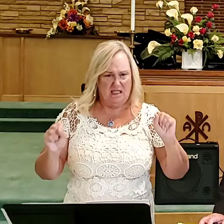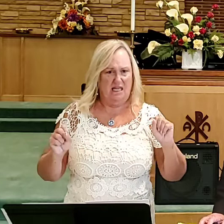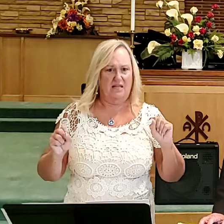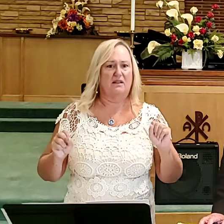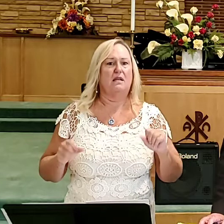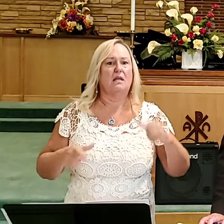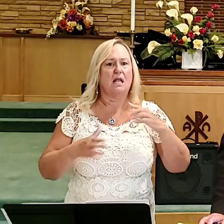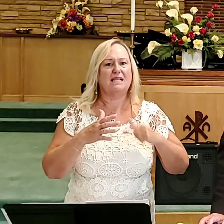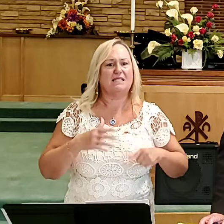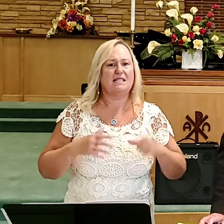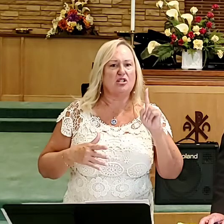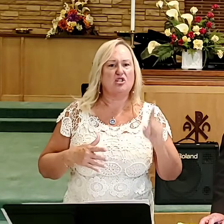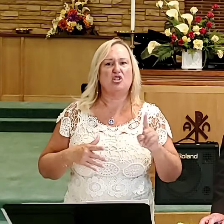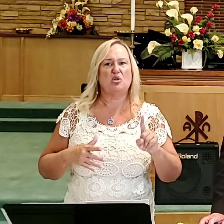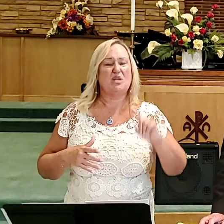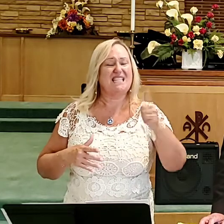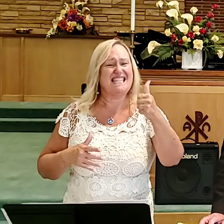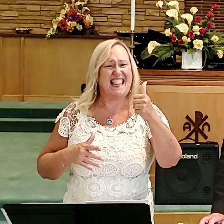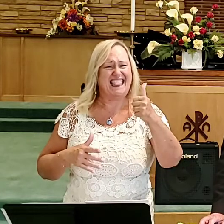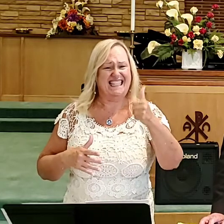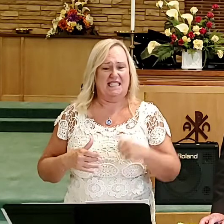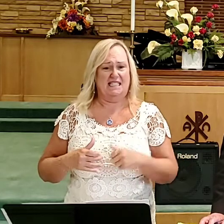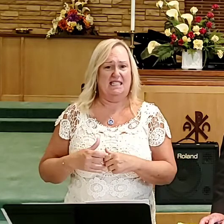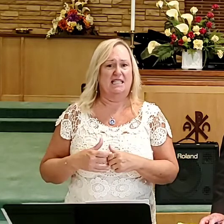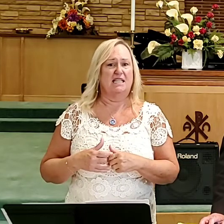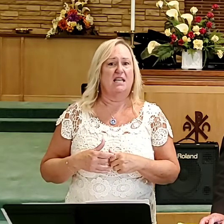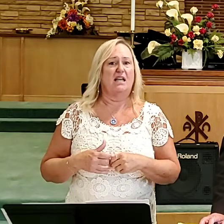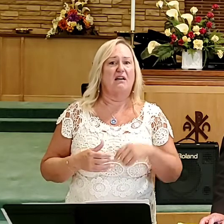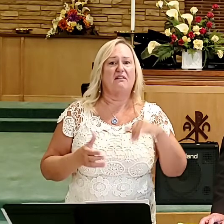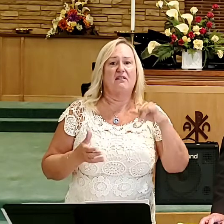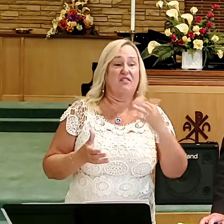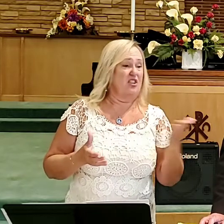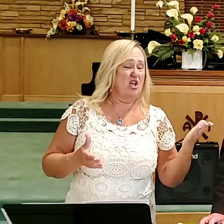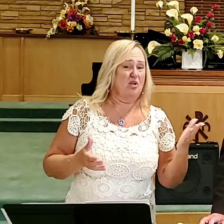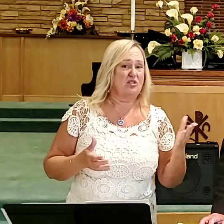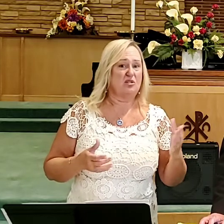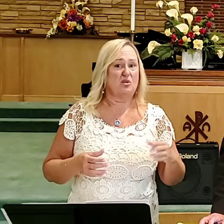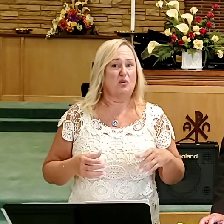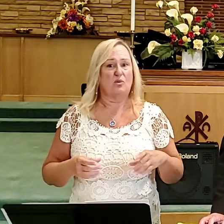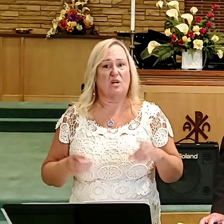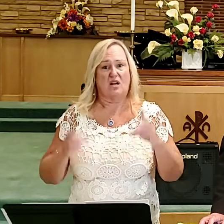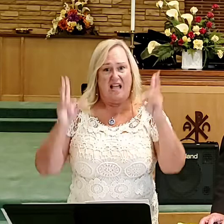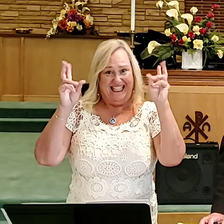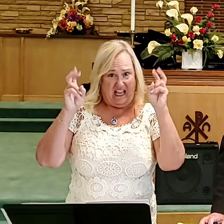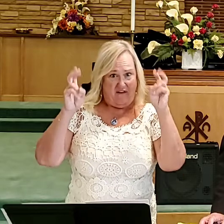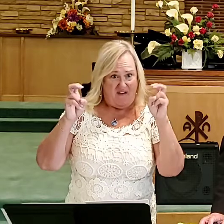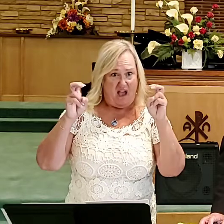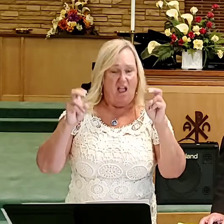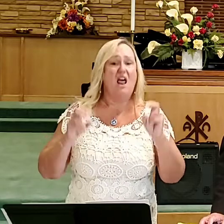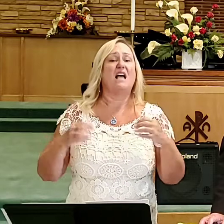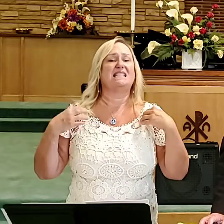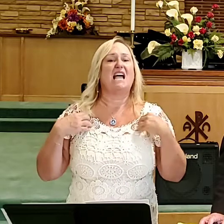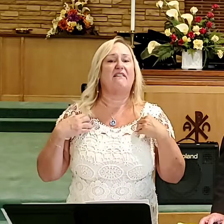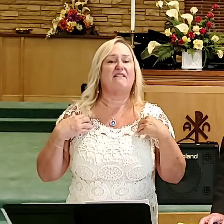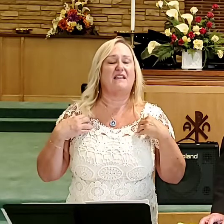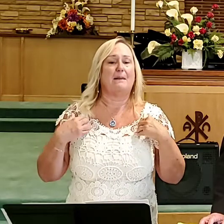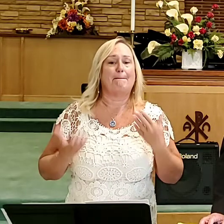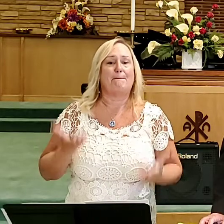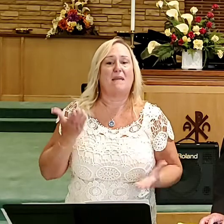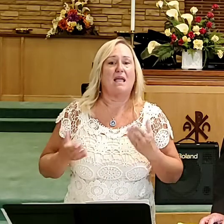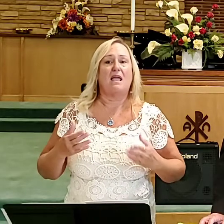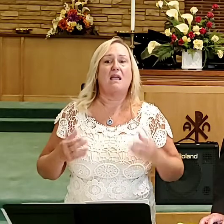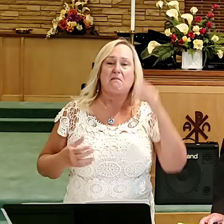Less than 2/10 of those who were identified as having potential mental